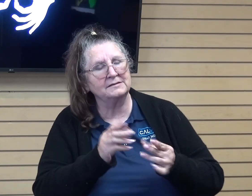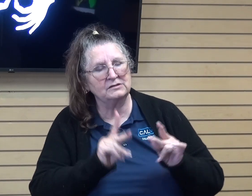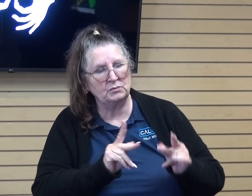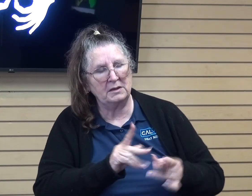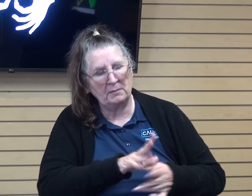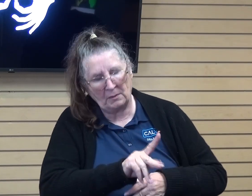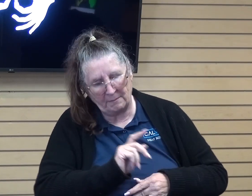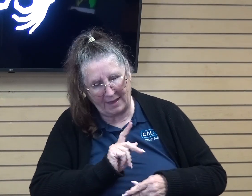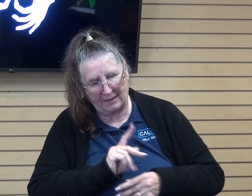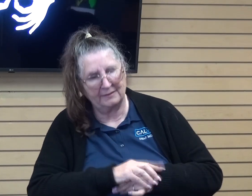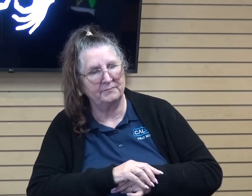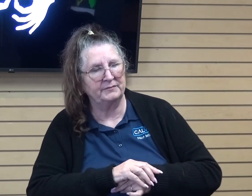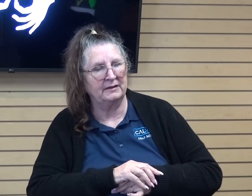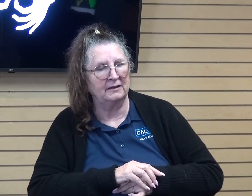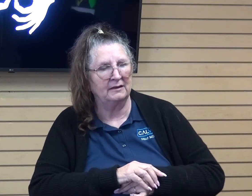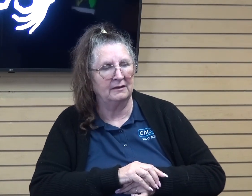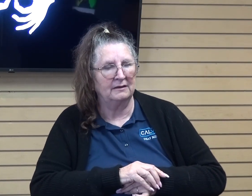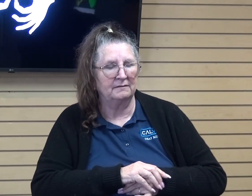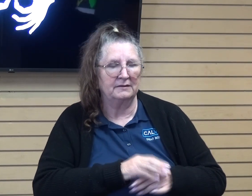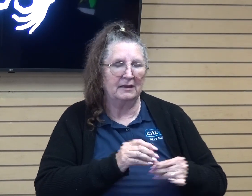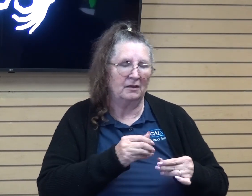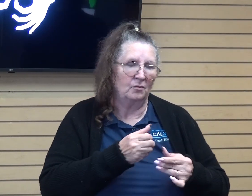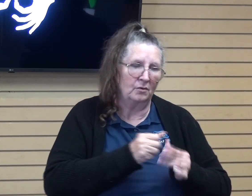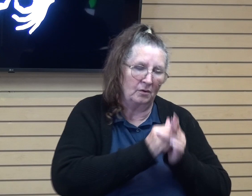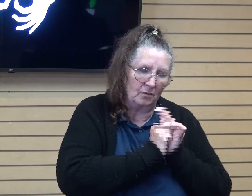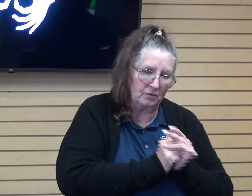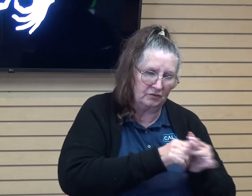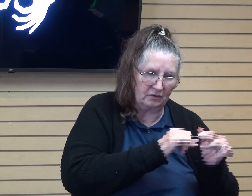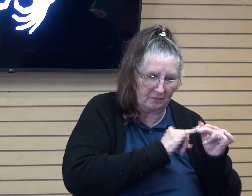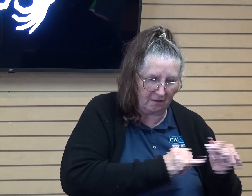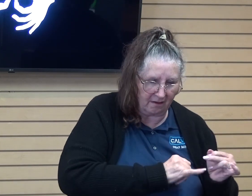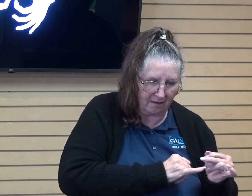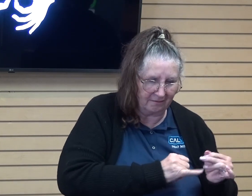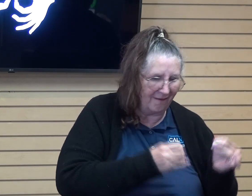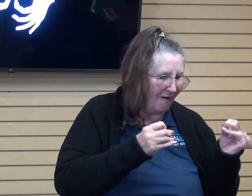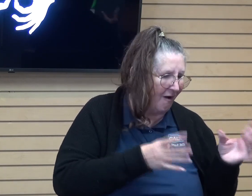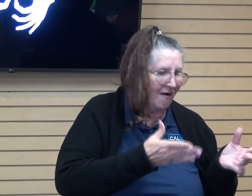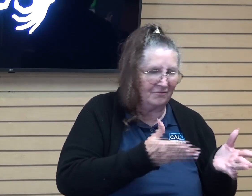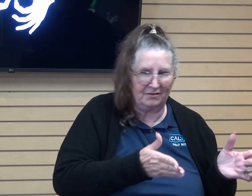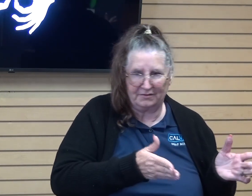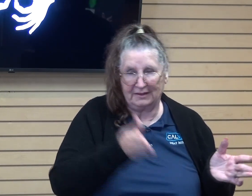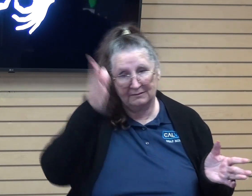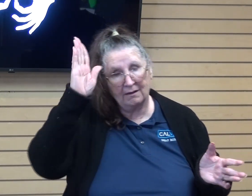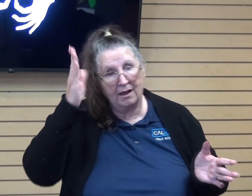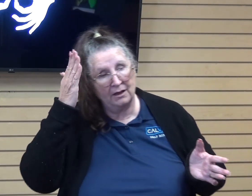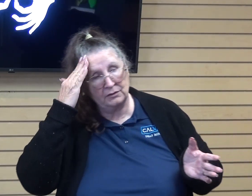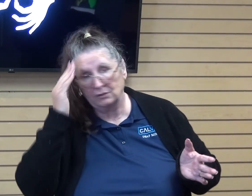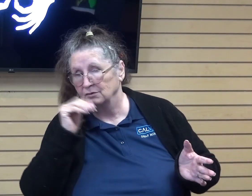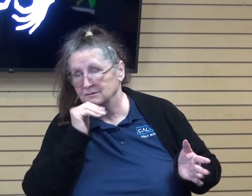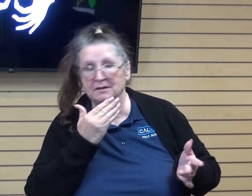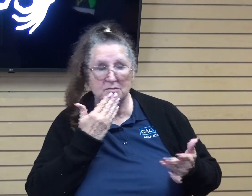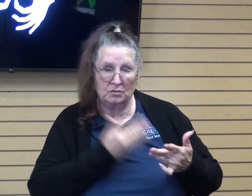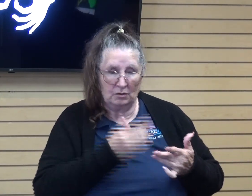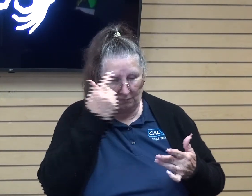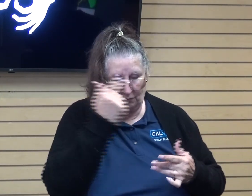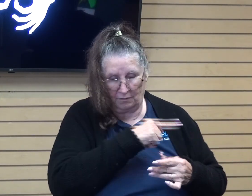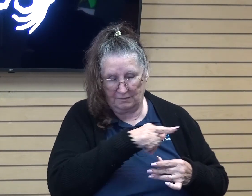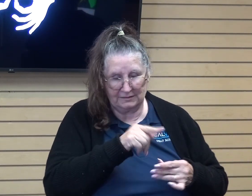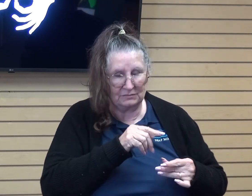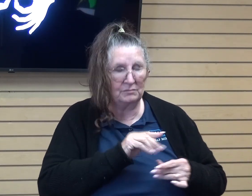They were given over to idolatry and all sorts of just awful stuff that the Lord knew wasn't good for them. And he didn't turn